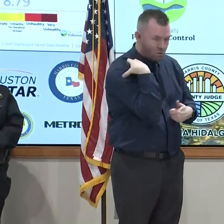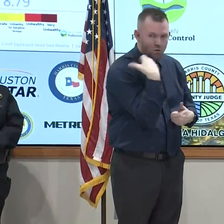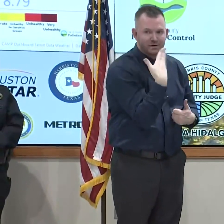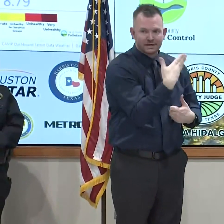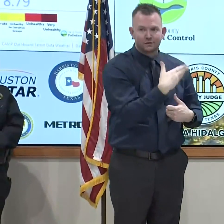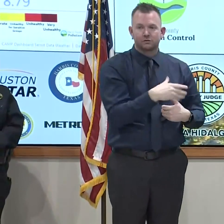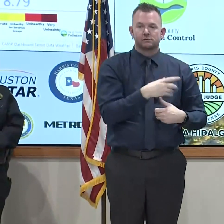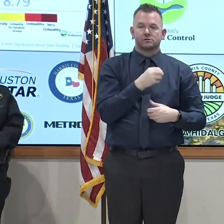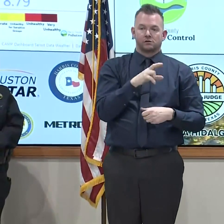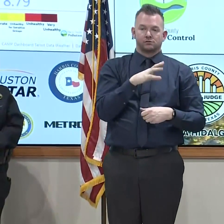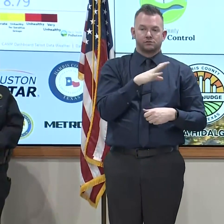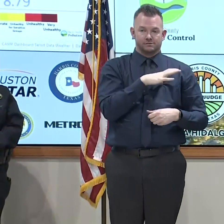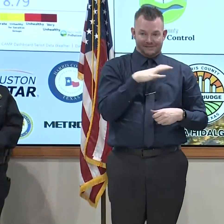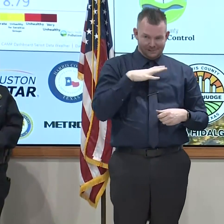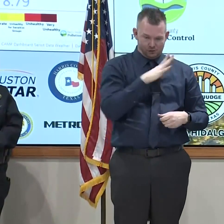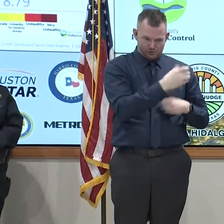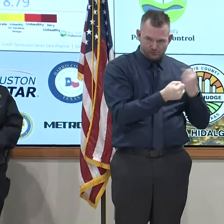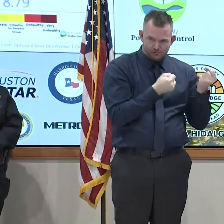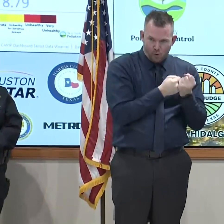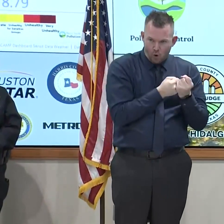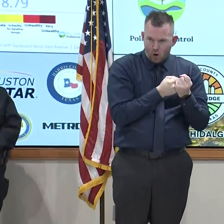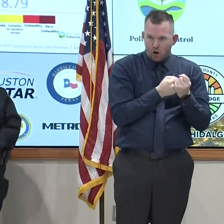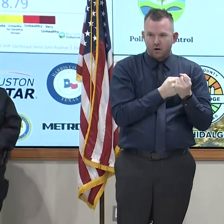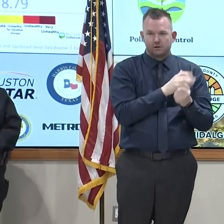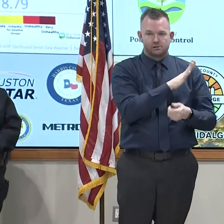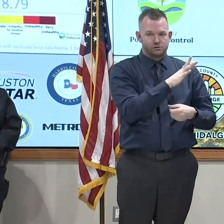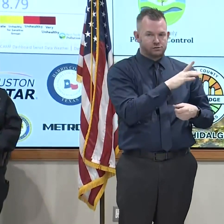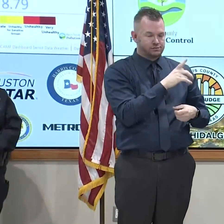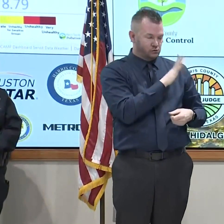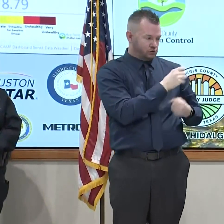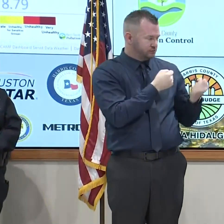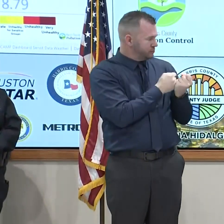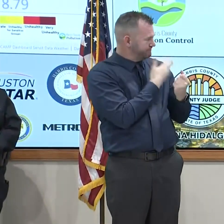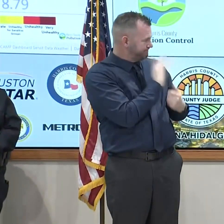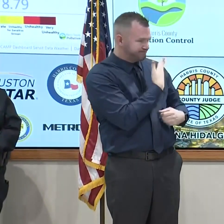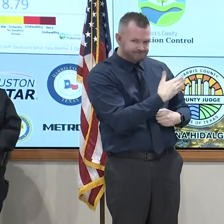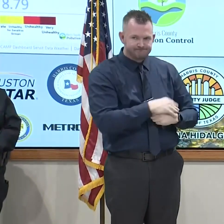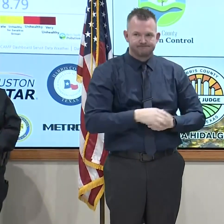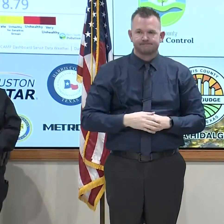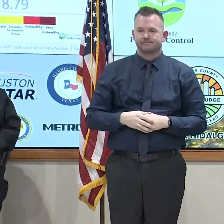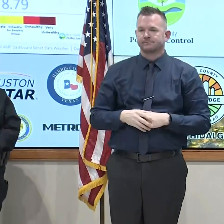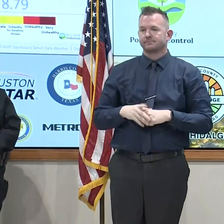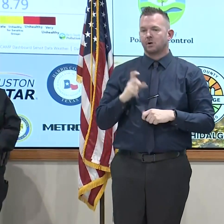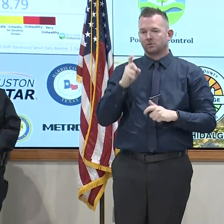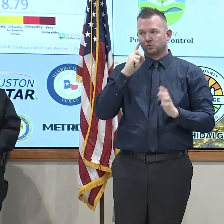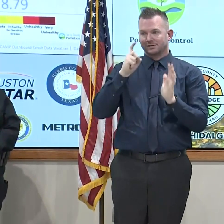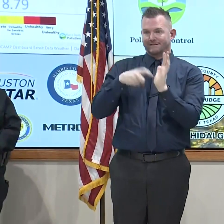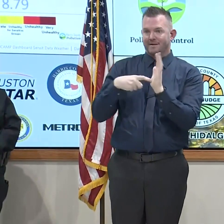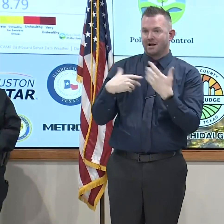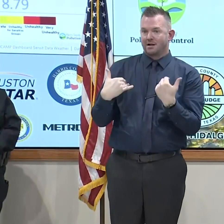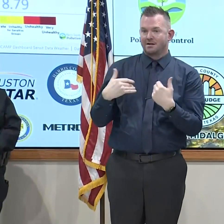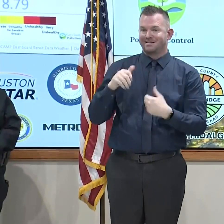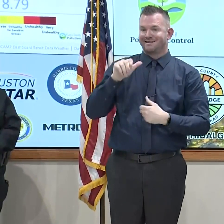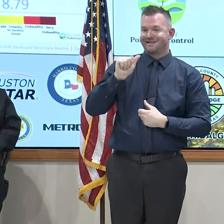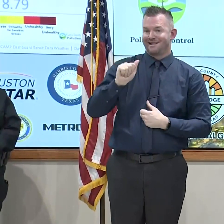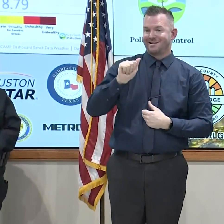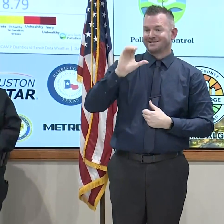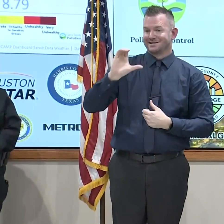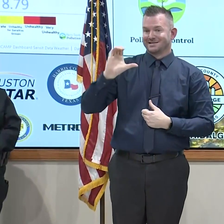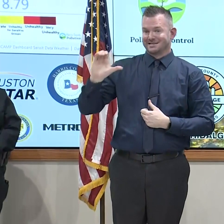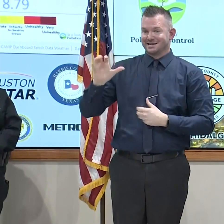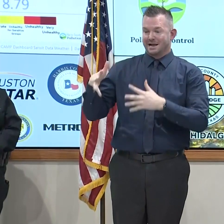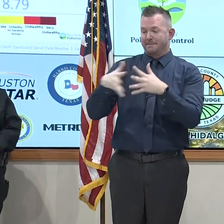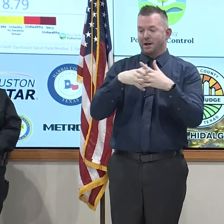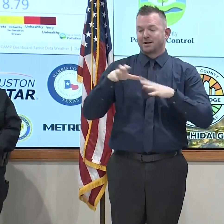Commissioner's Court for your support. I want to also acknowledge the American Chemical Council Foundation, Chemistry